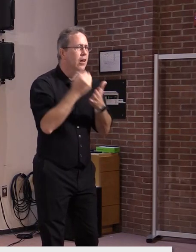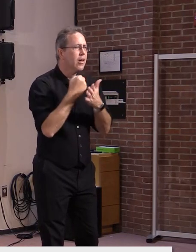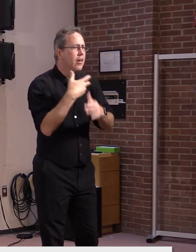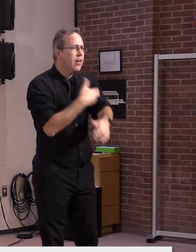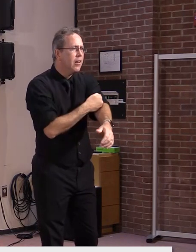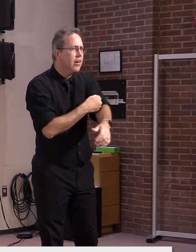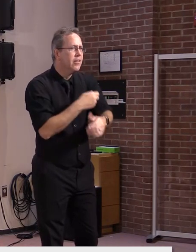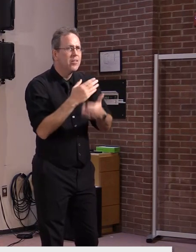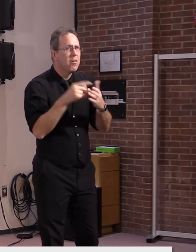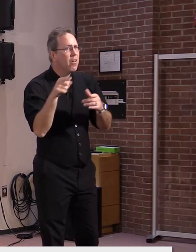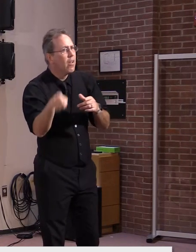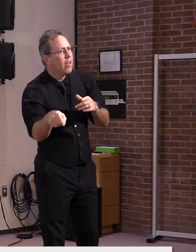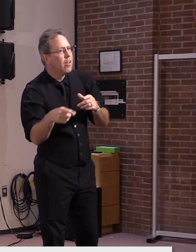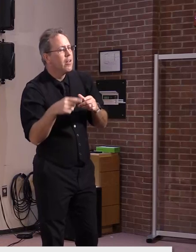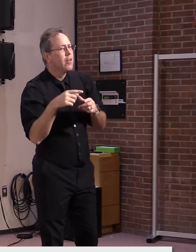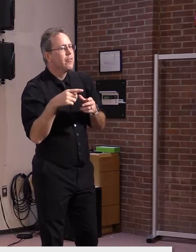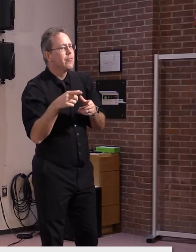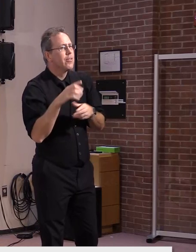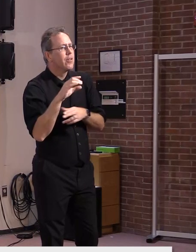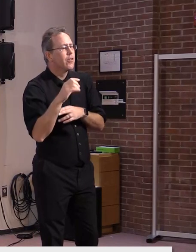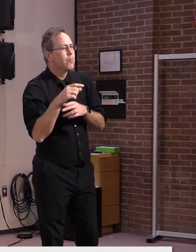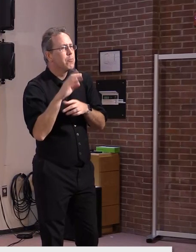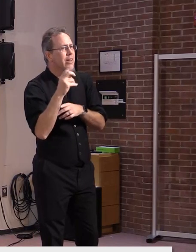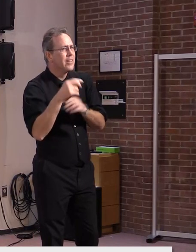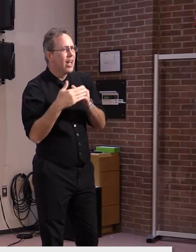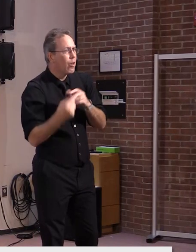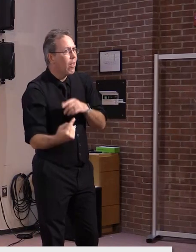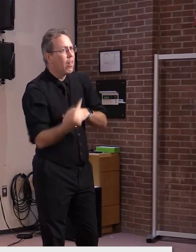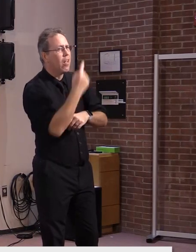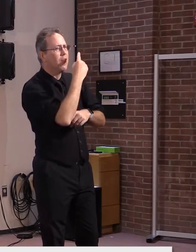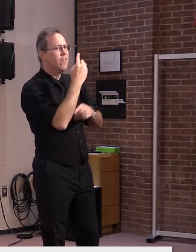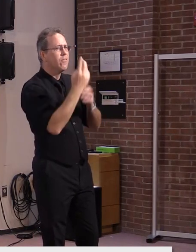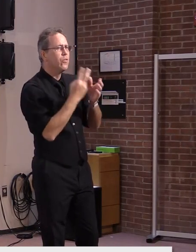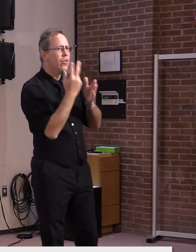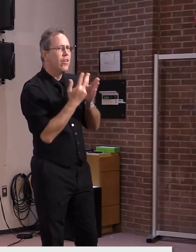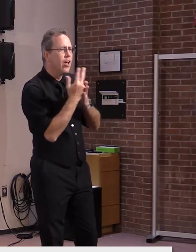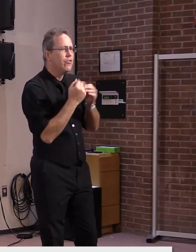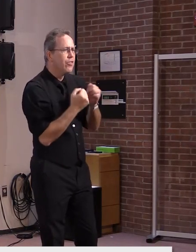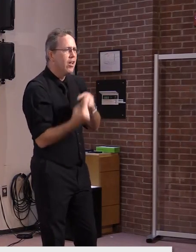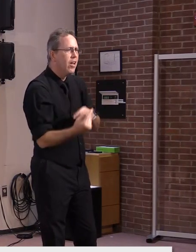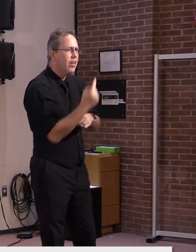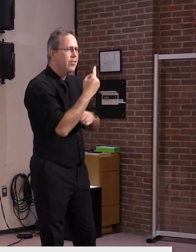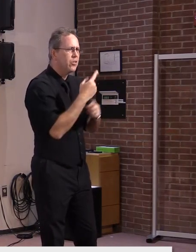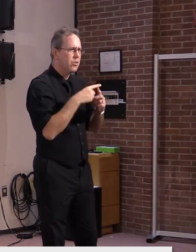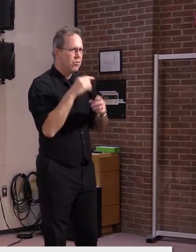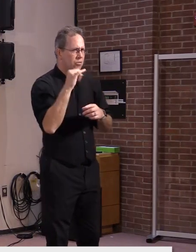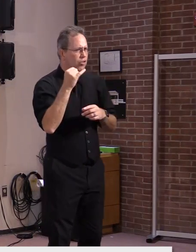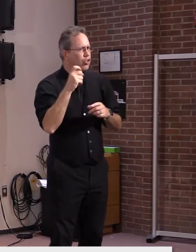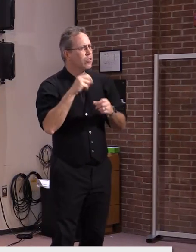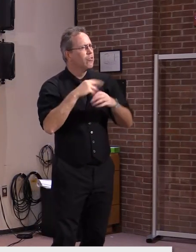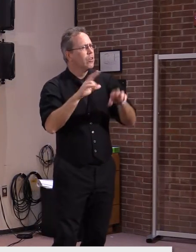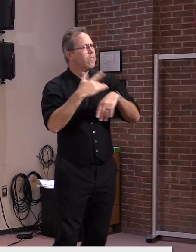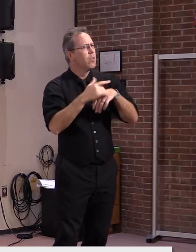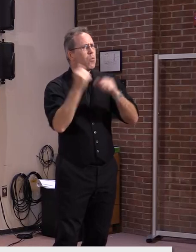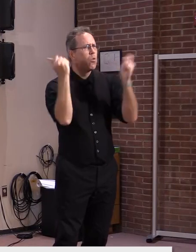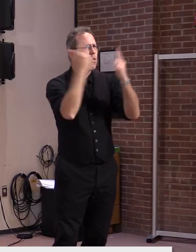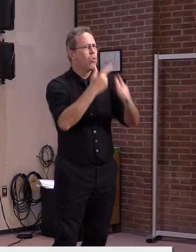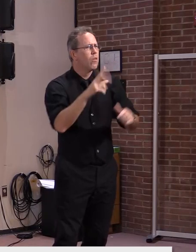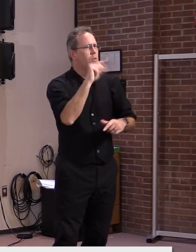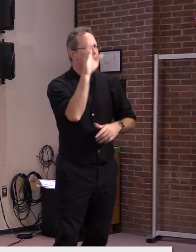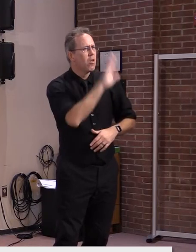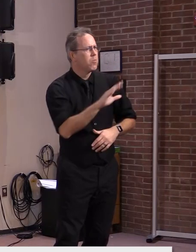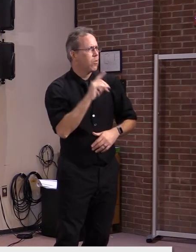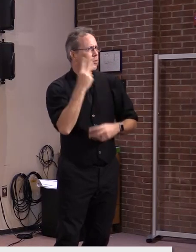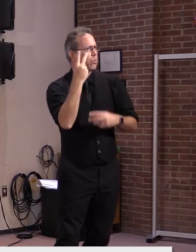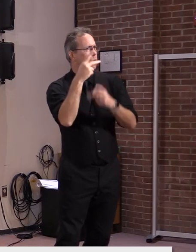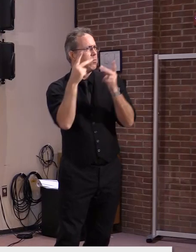I'm wondering why, you know, that's not available to people in other parts of the state.